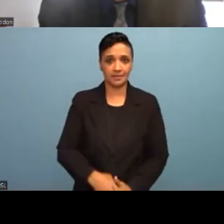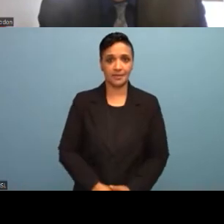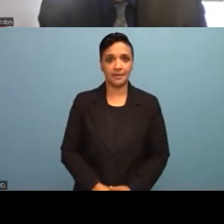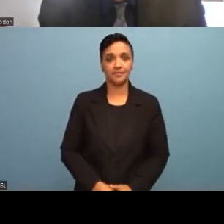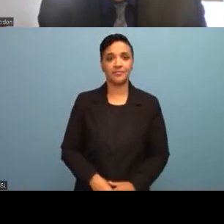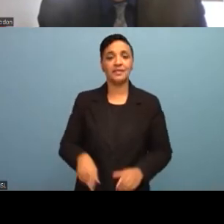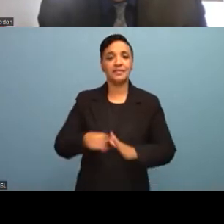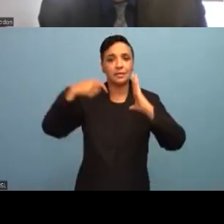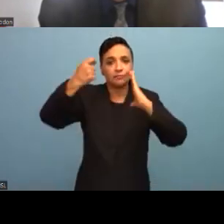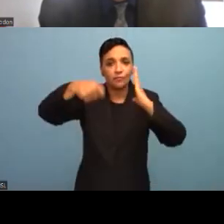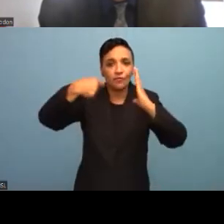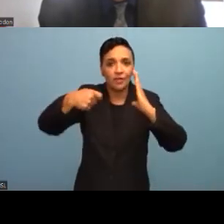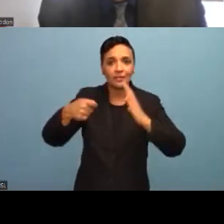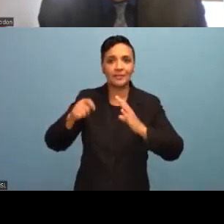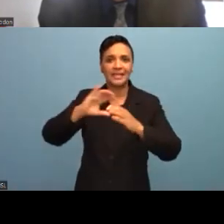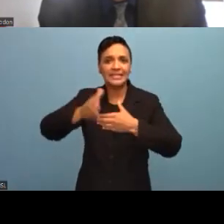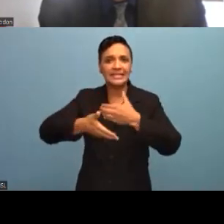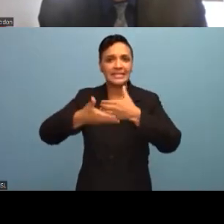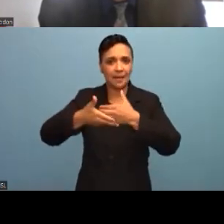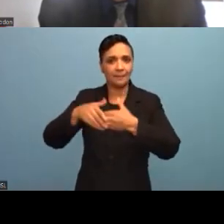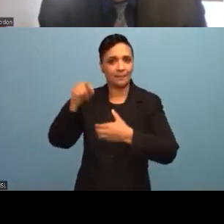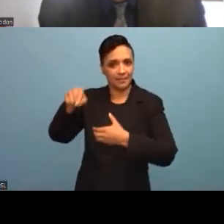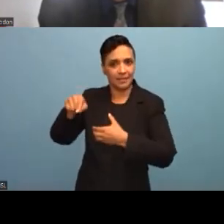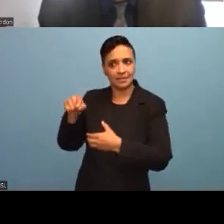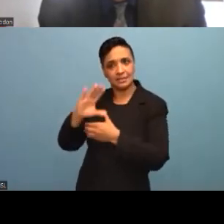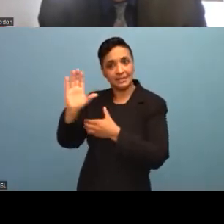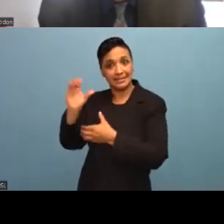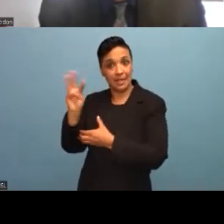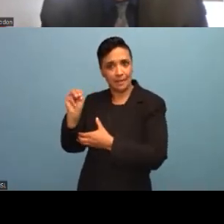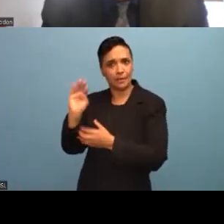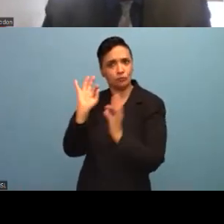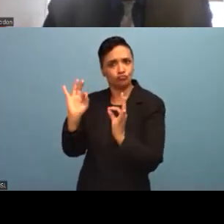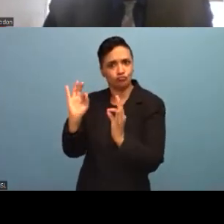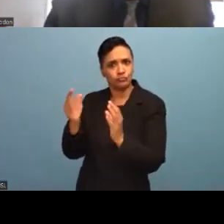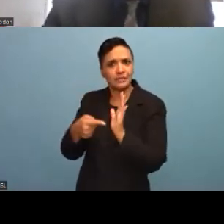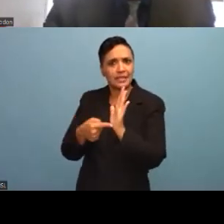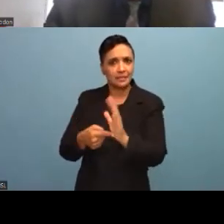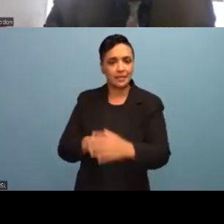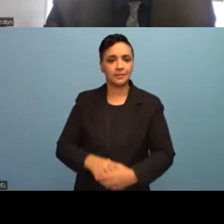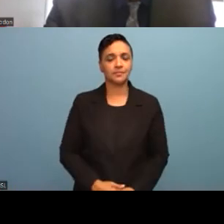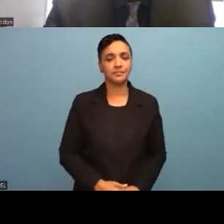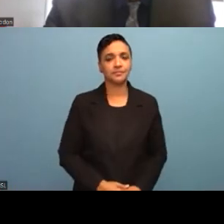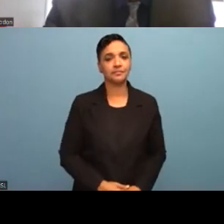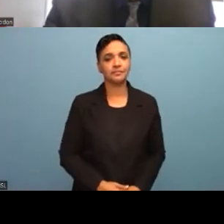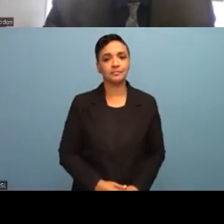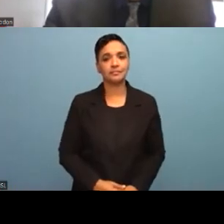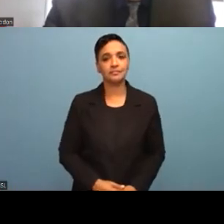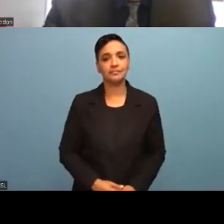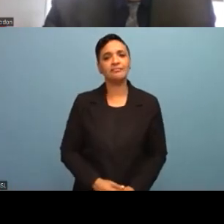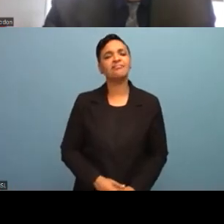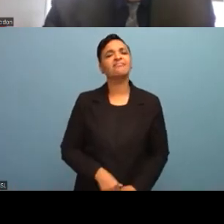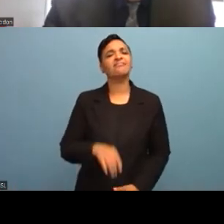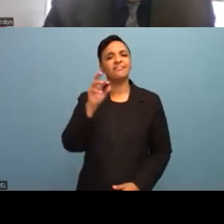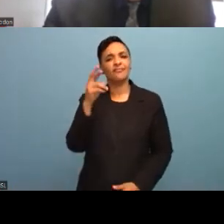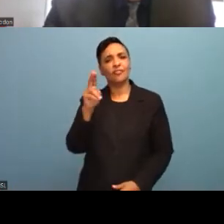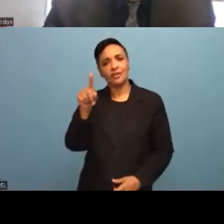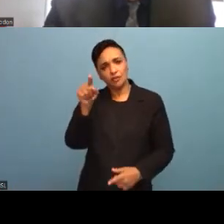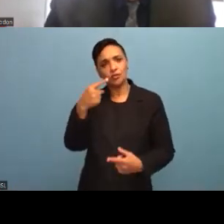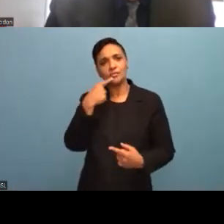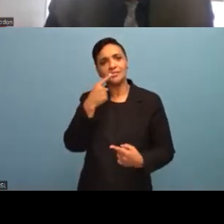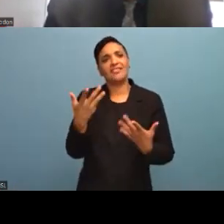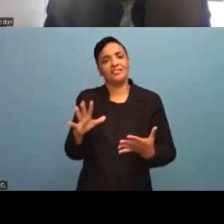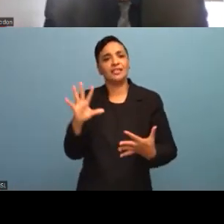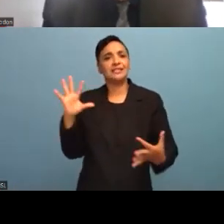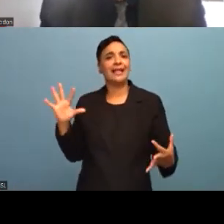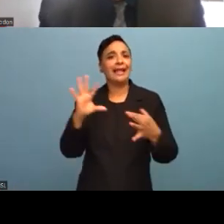from CBM. So Verna, this concept, and you've underlined this already, you know, it goes back, you know, sort of to the